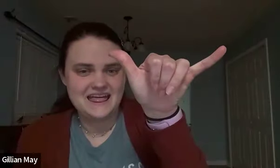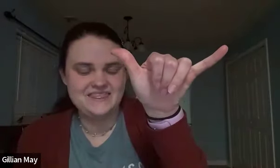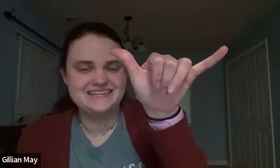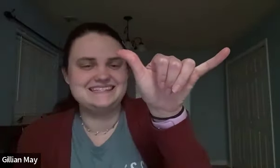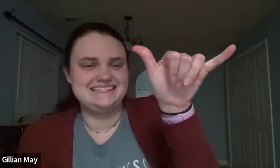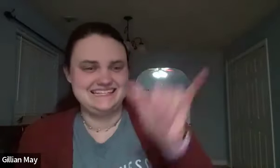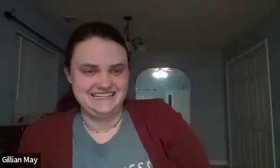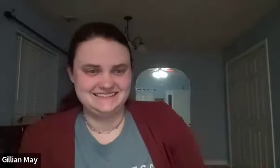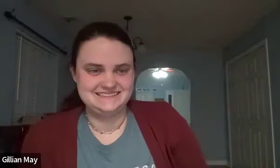And then Z.